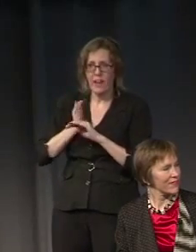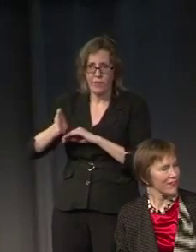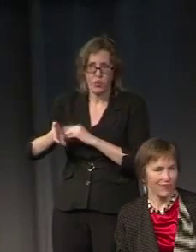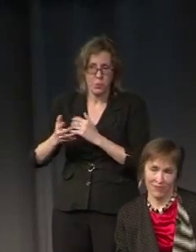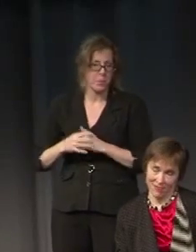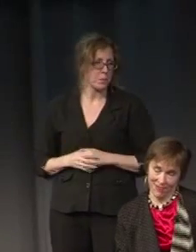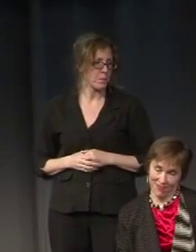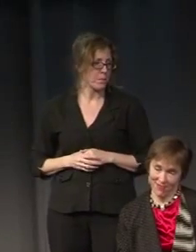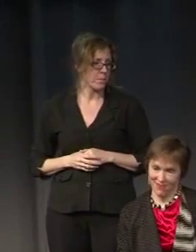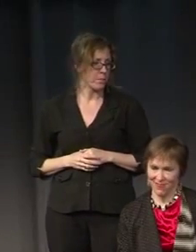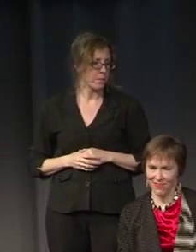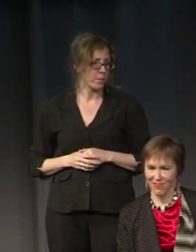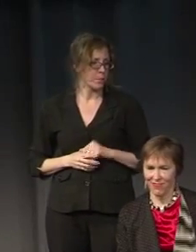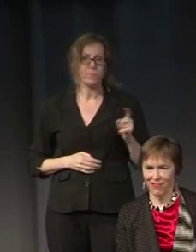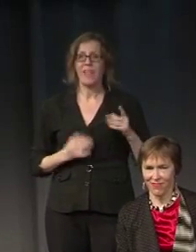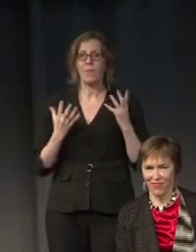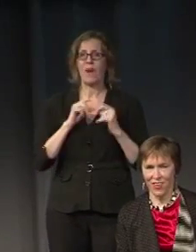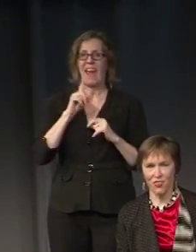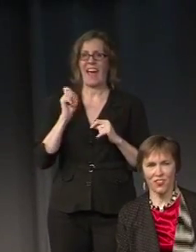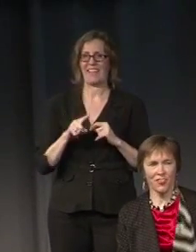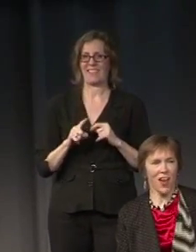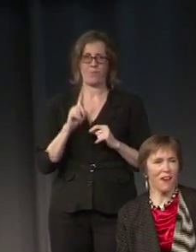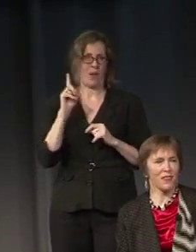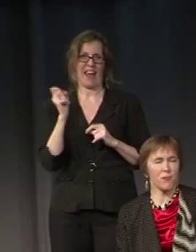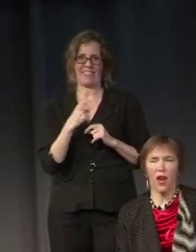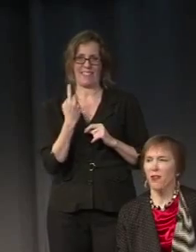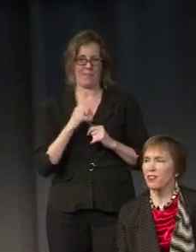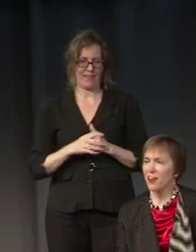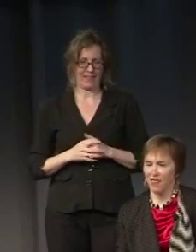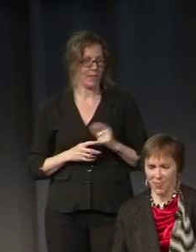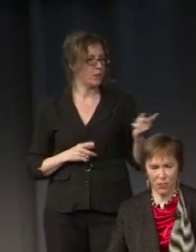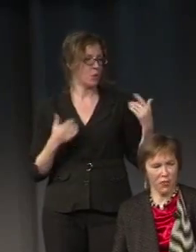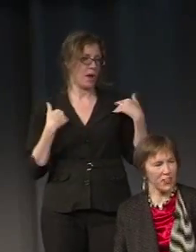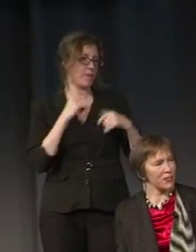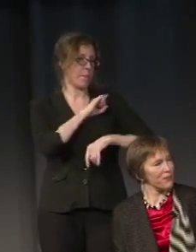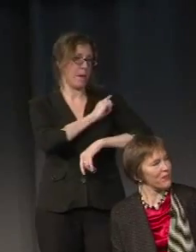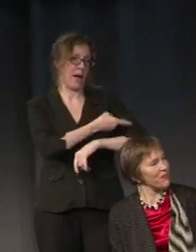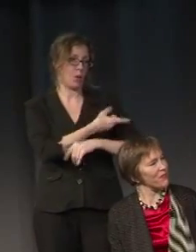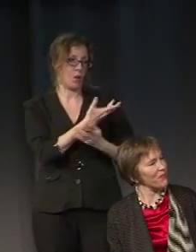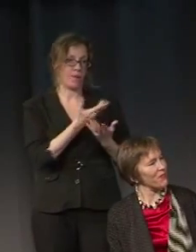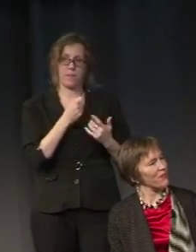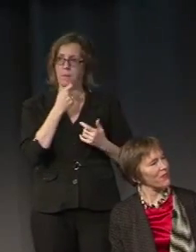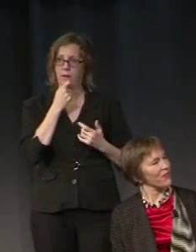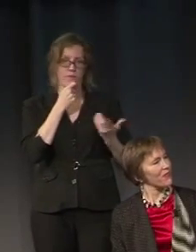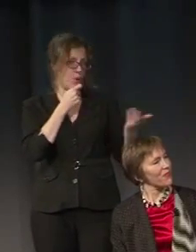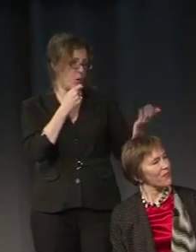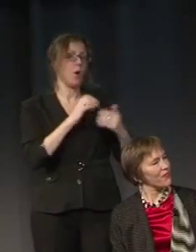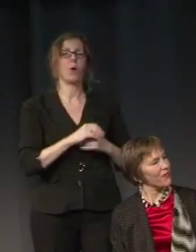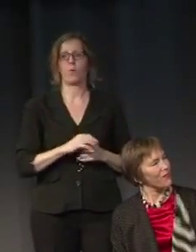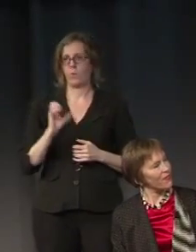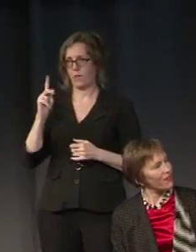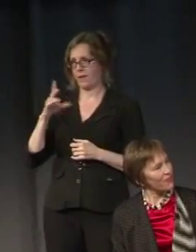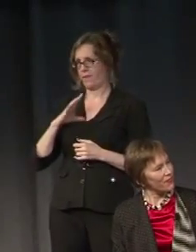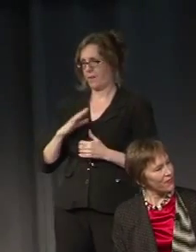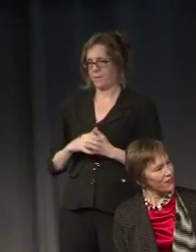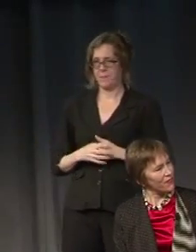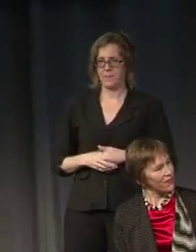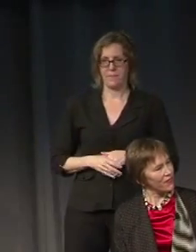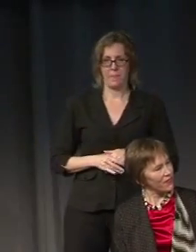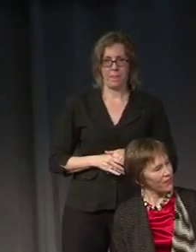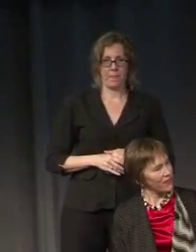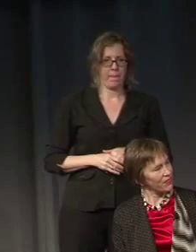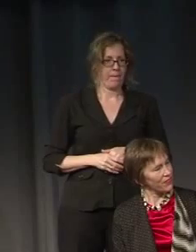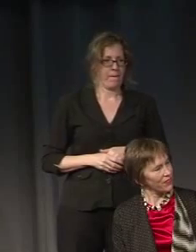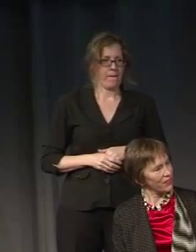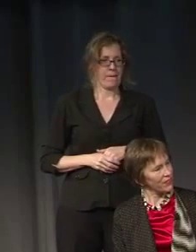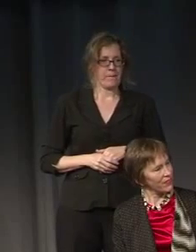question? I've been dying to ask. You have the power of the podium. At the microphone. Okay, so I